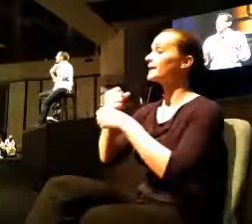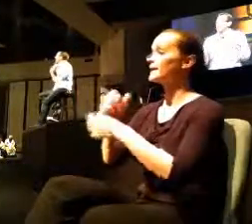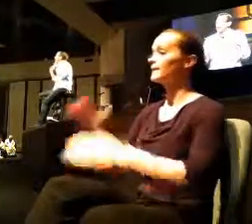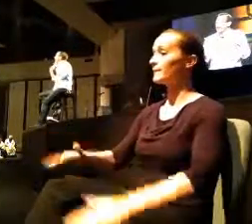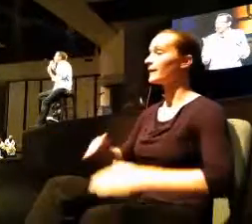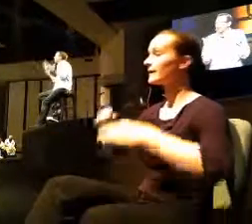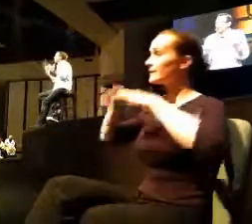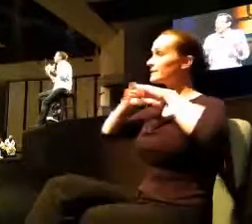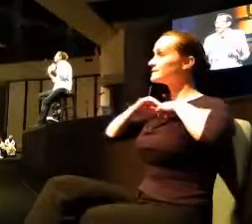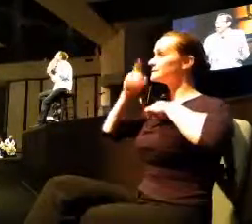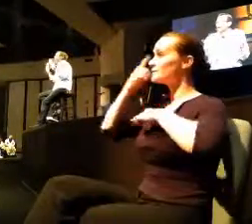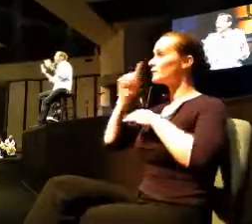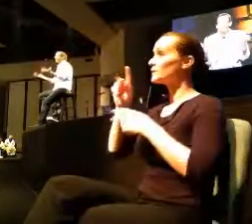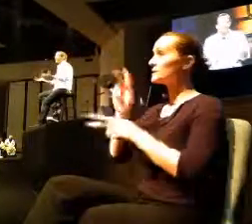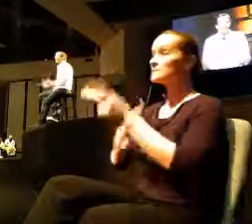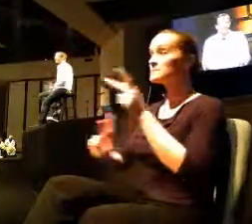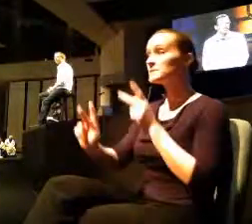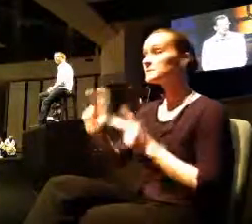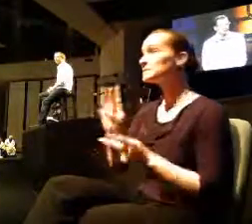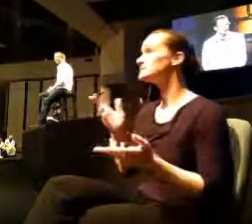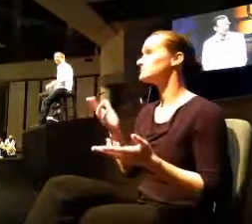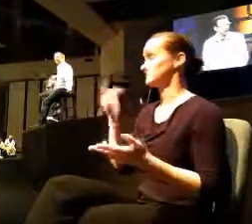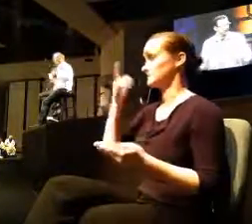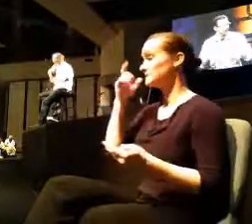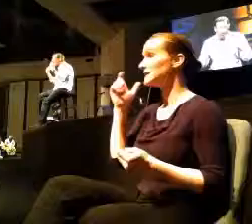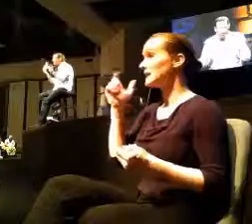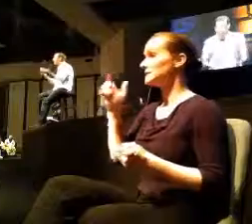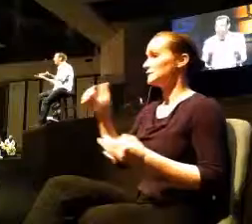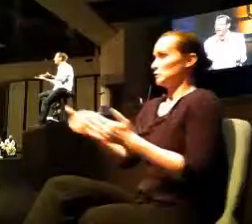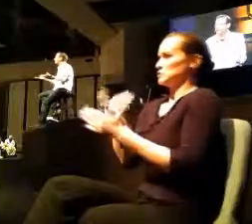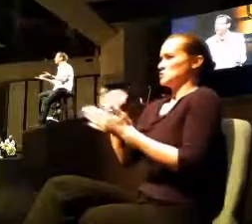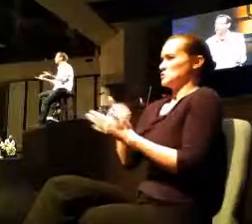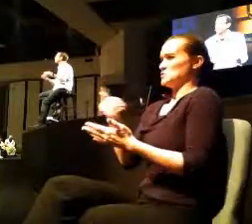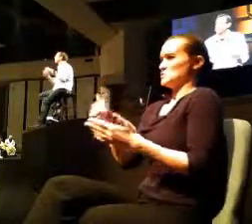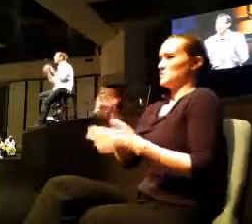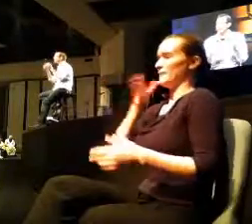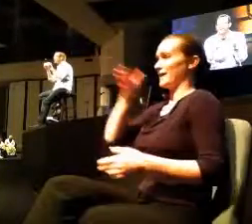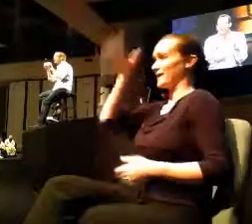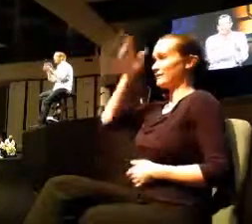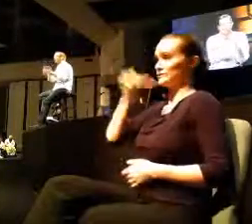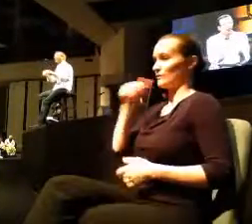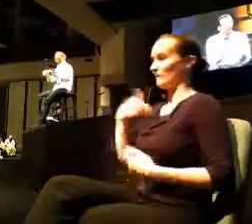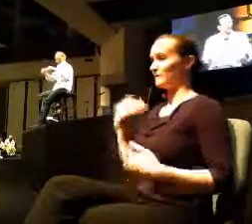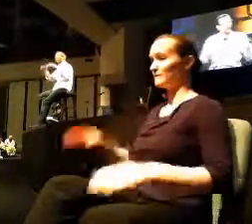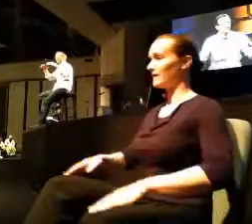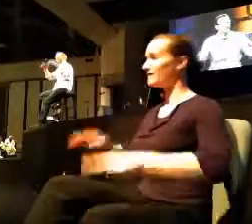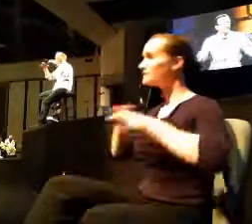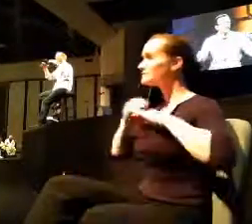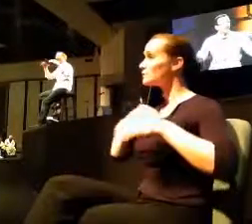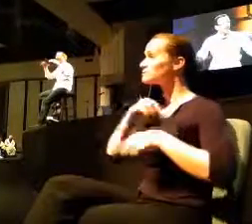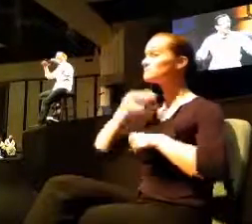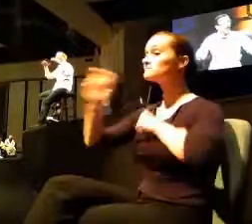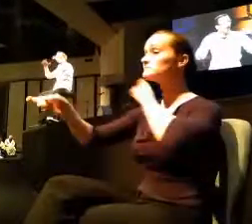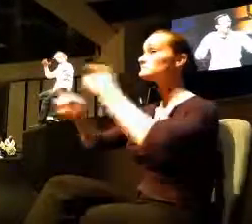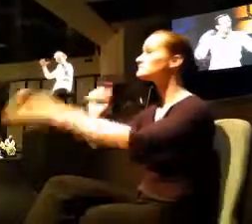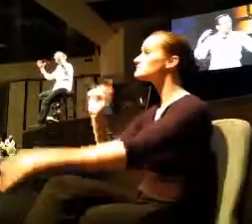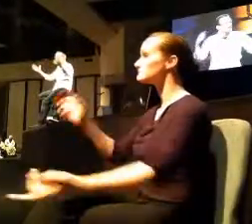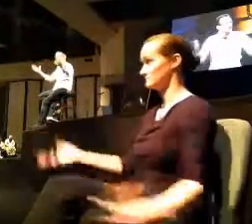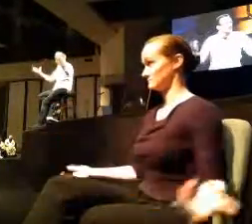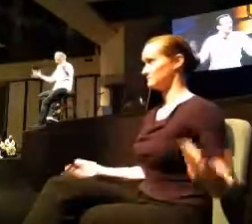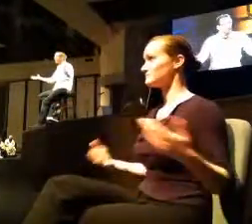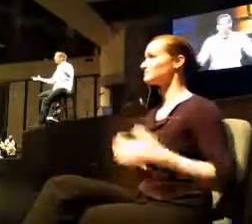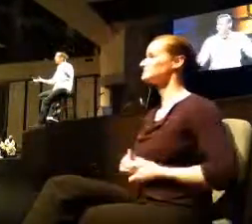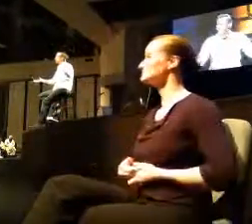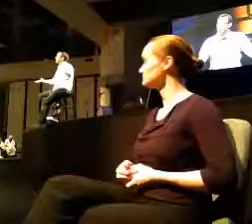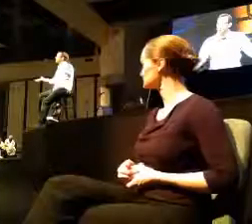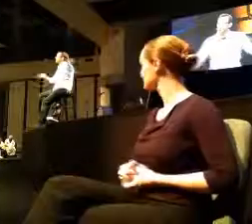and their new moms don't even have blankets for their children, and we're providing blankets. We have small groups that are